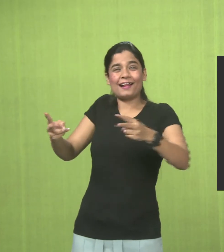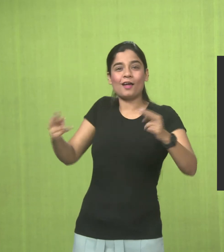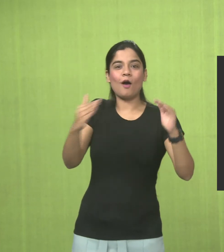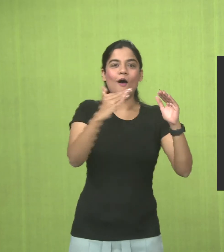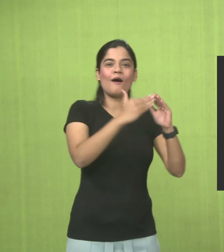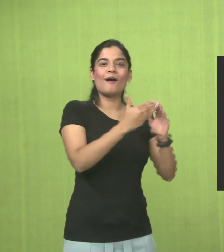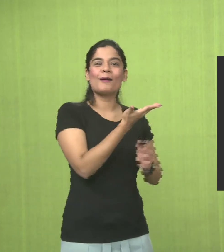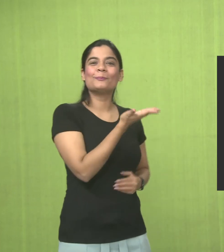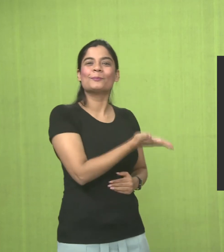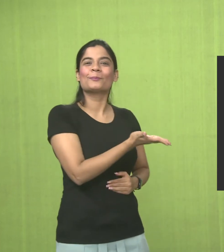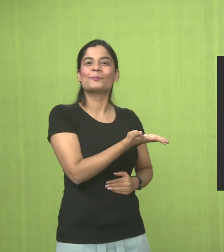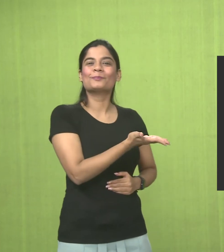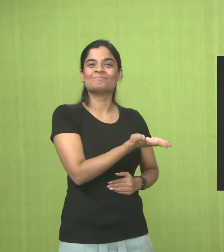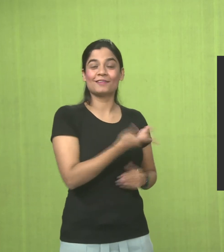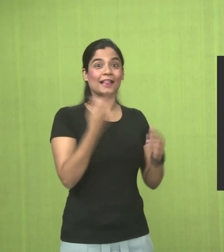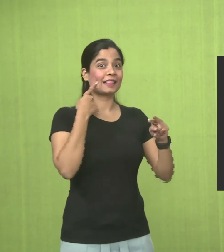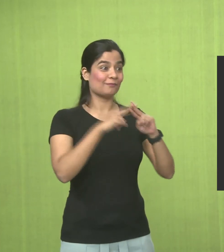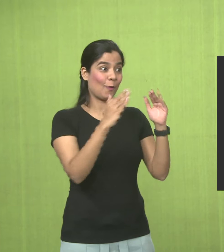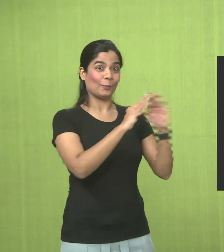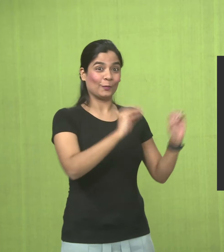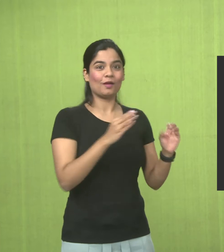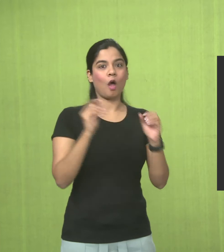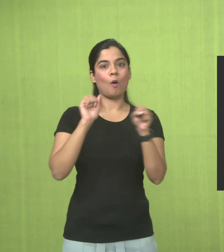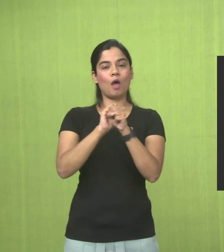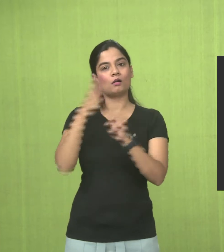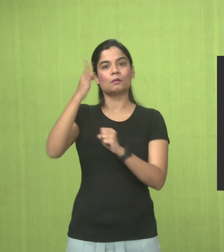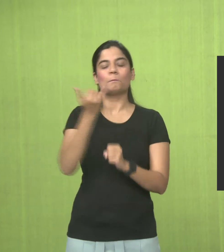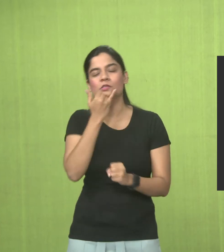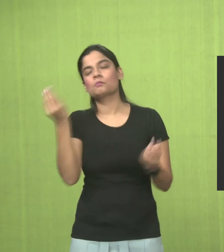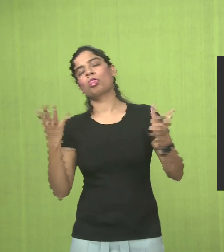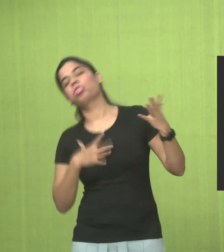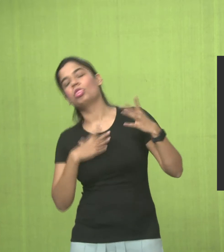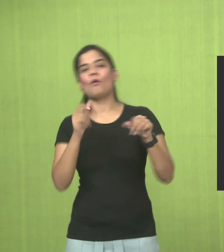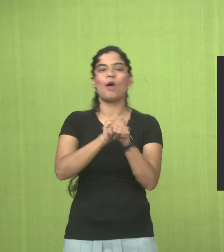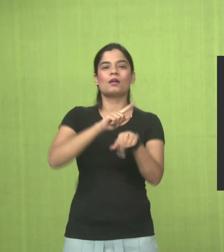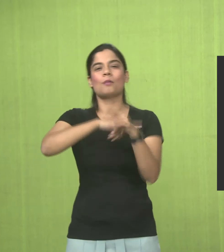in hand. The competency and professional levels are learnt using home science.